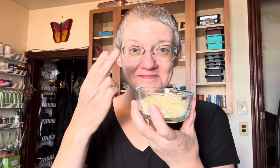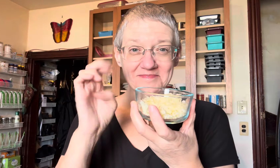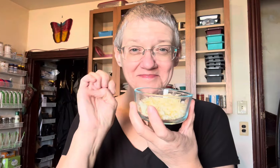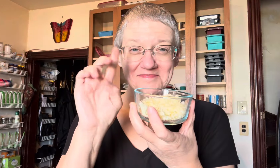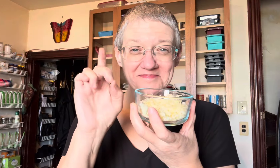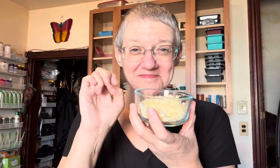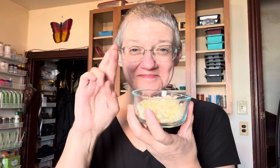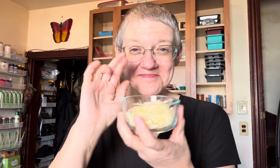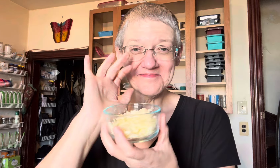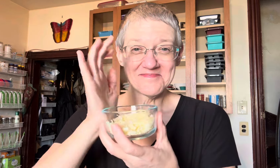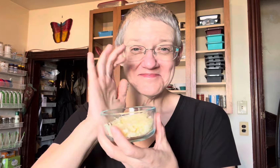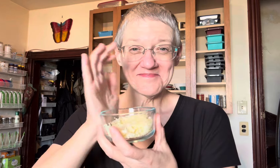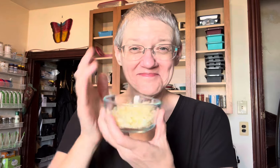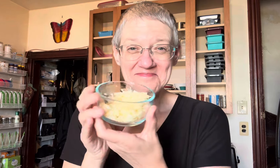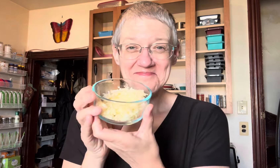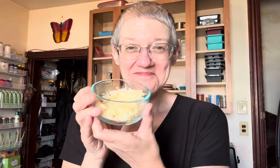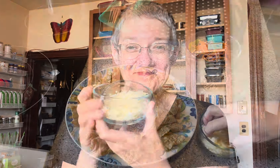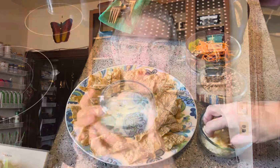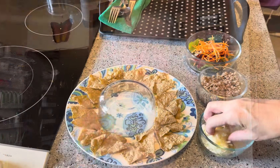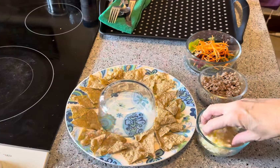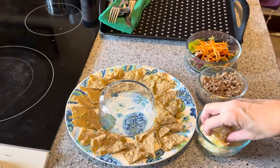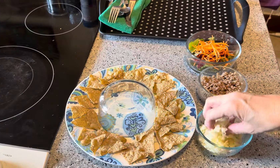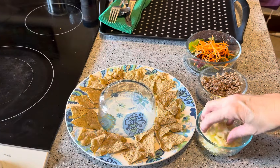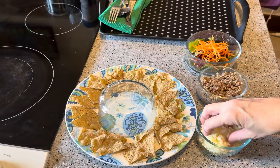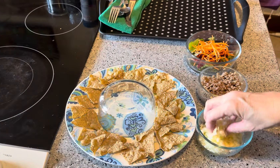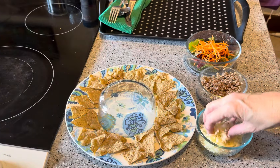Now this is 1 ounce of shredded cheddar cheese.